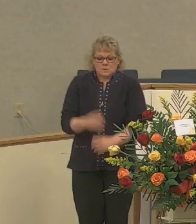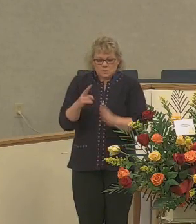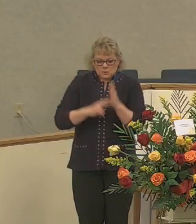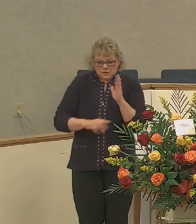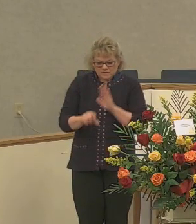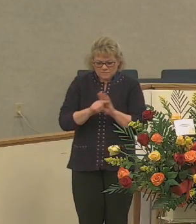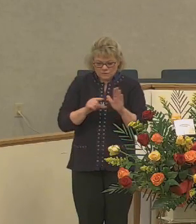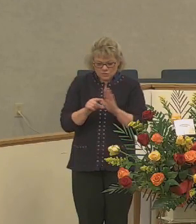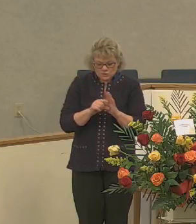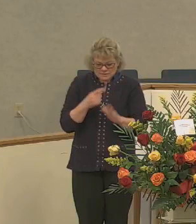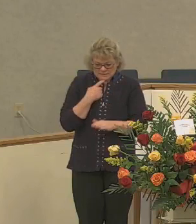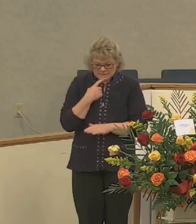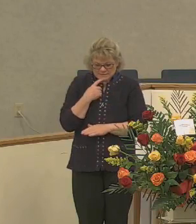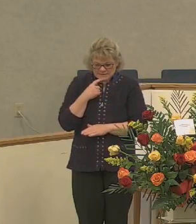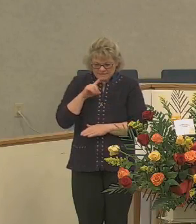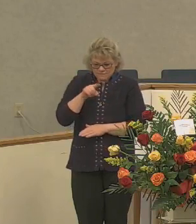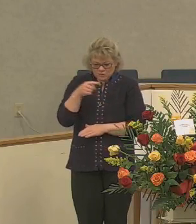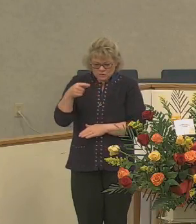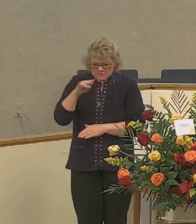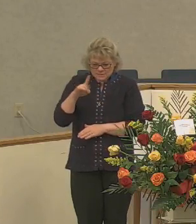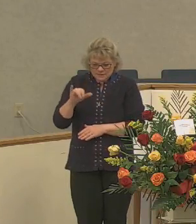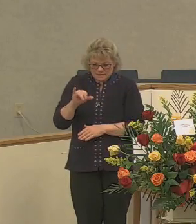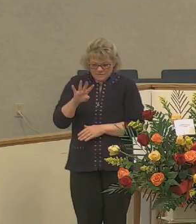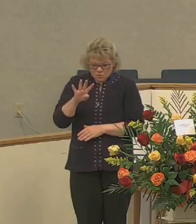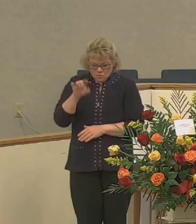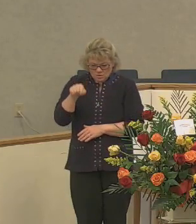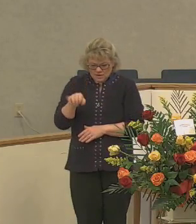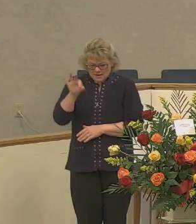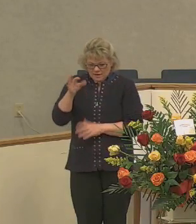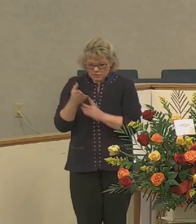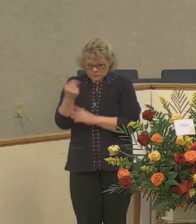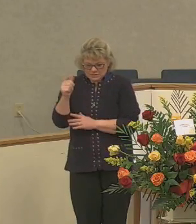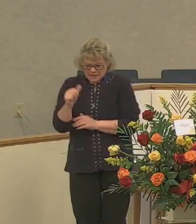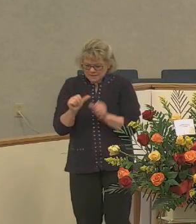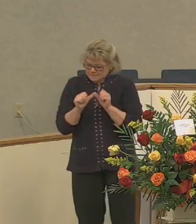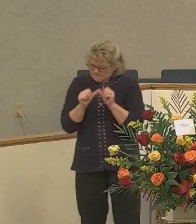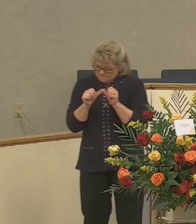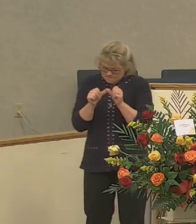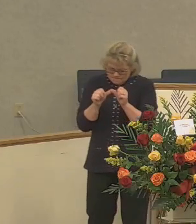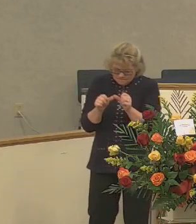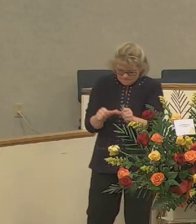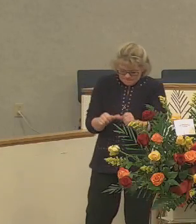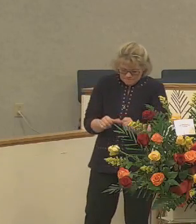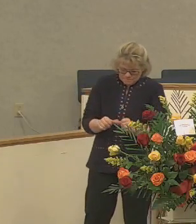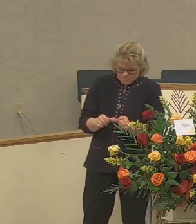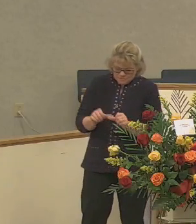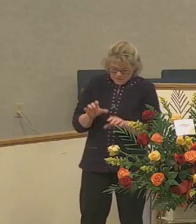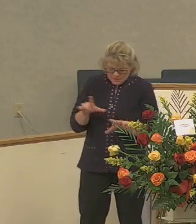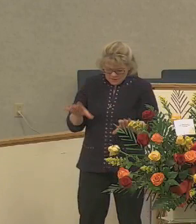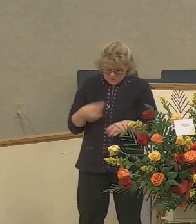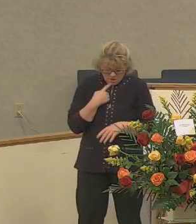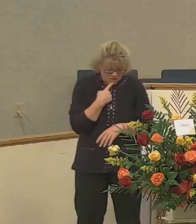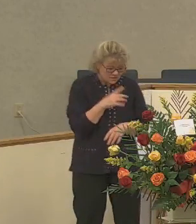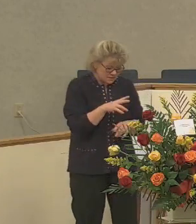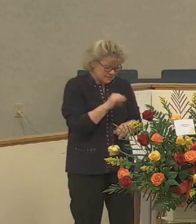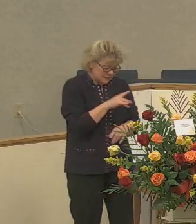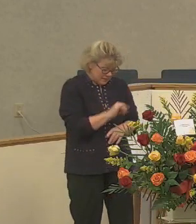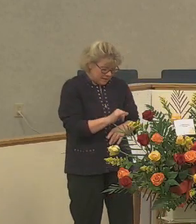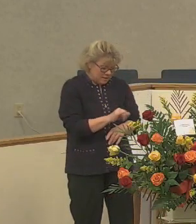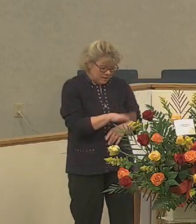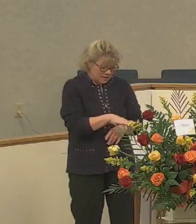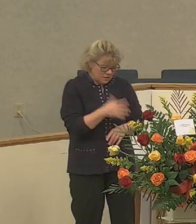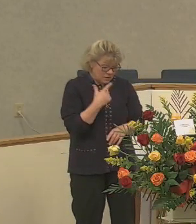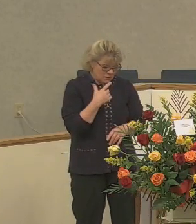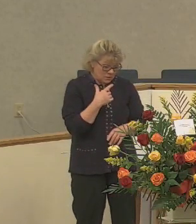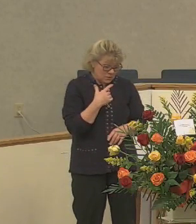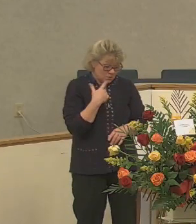passage of Scripture. It says in 1 Timothy 4, 9 and 10, "Do thy diligence to come shortly unto me." He's talking to Timothy. He says, "For